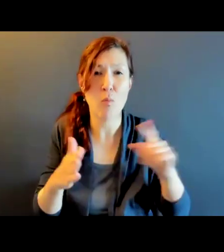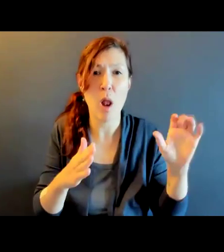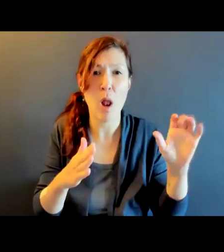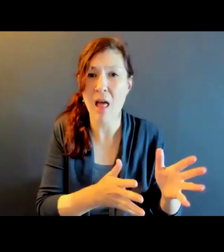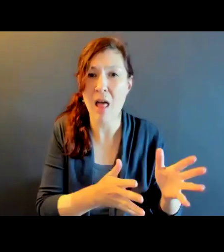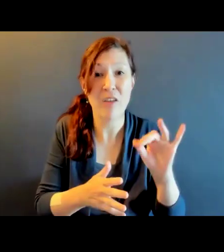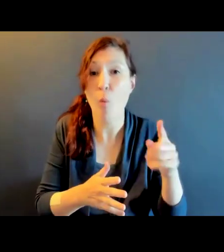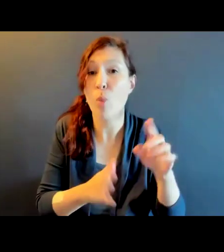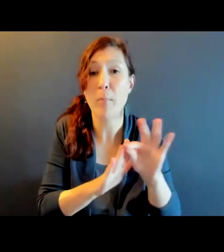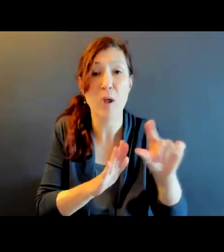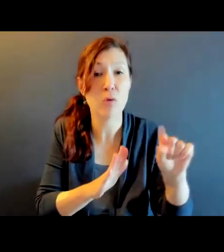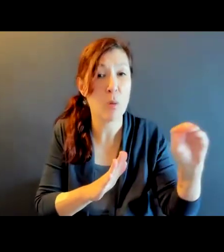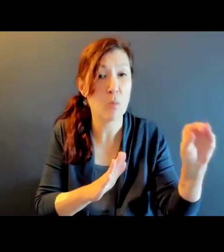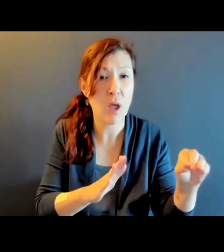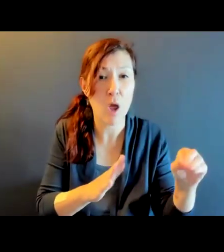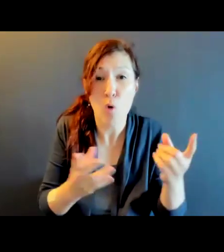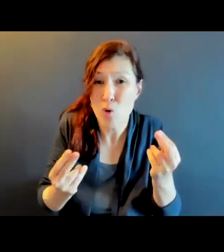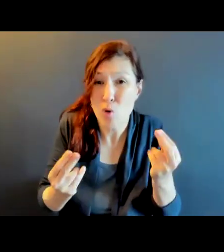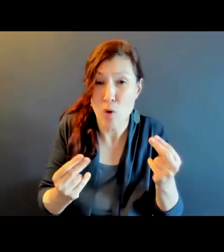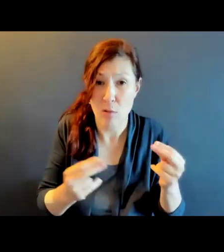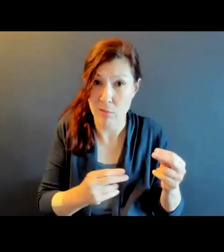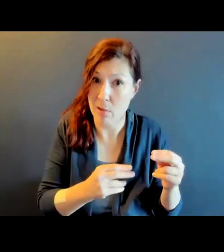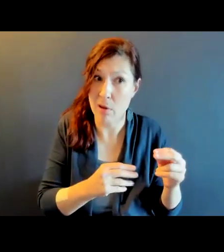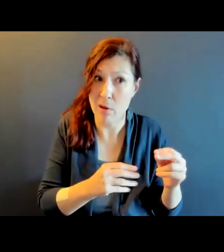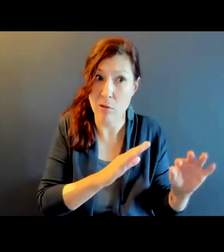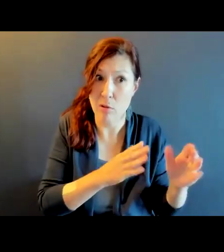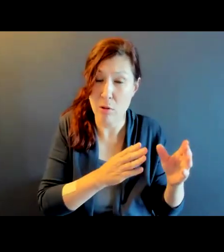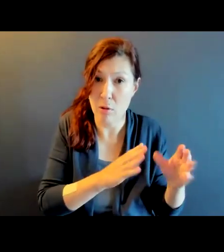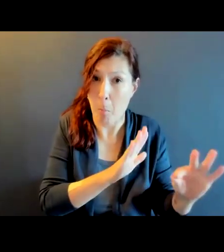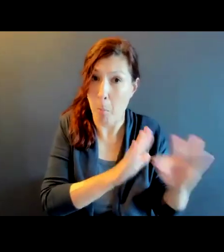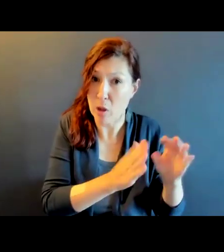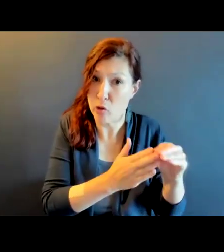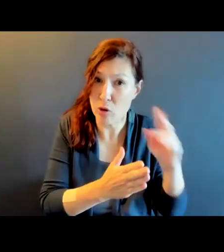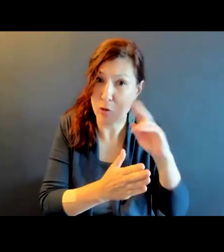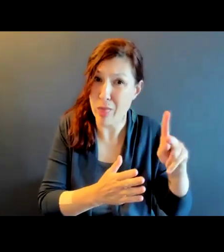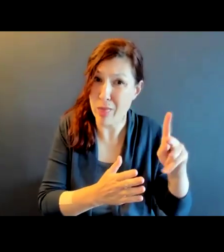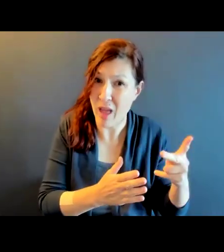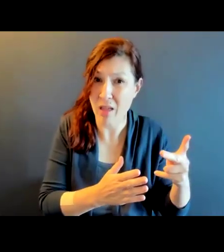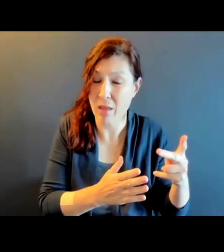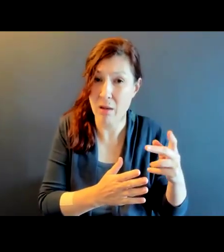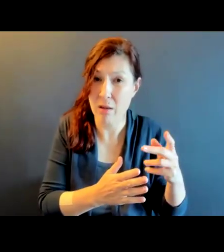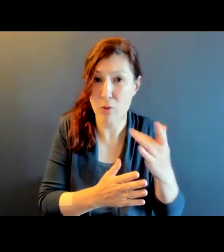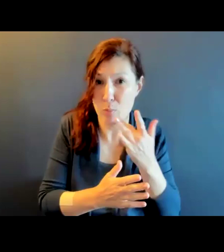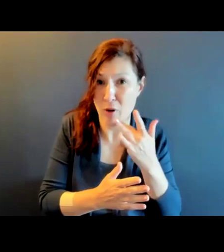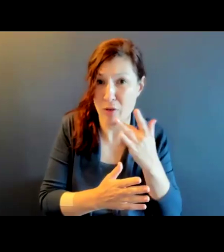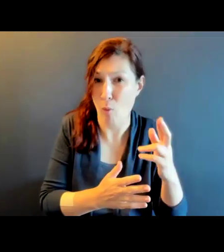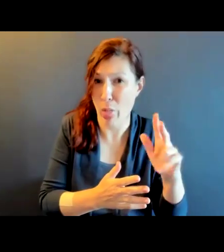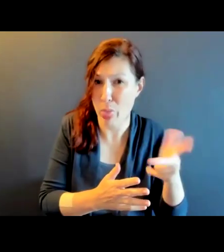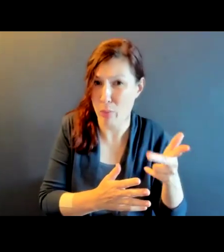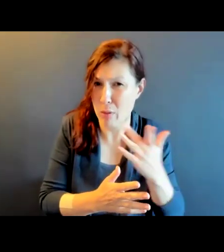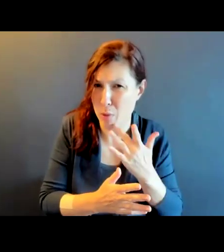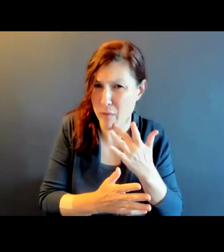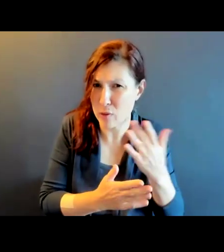second option, they go to the third option. So in another word, regardless of how